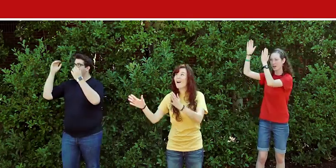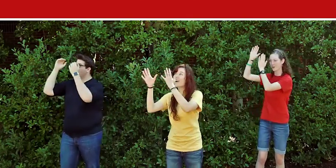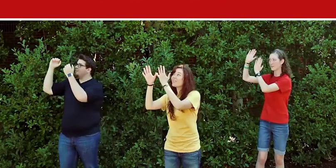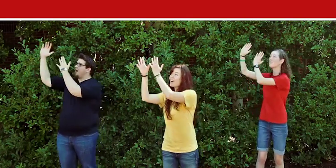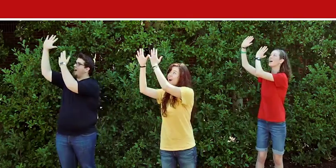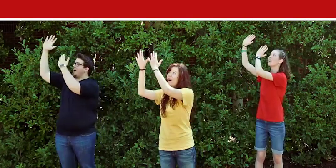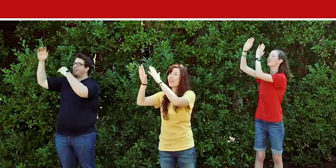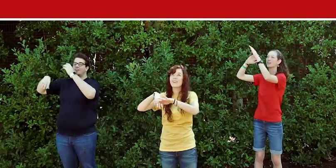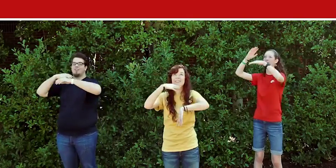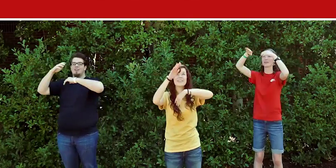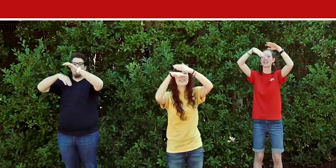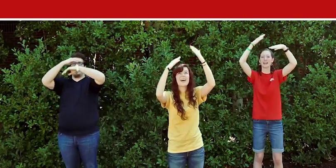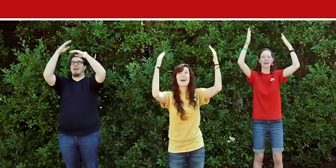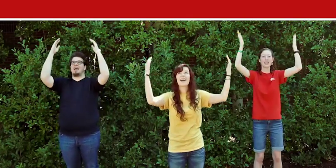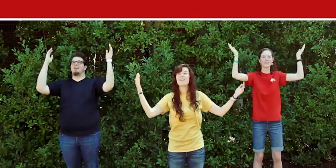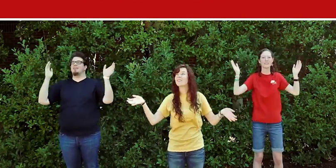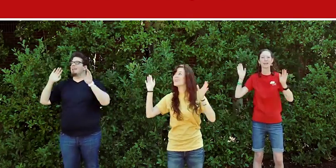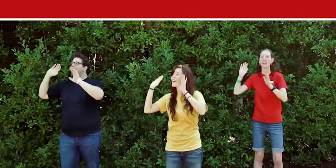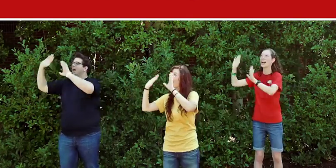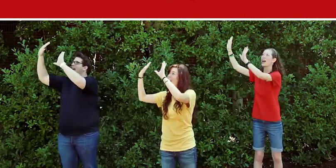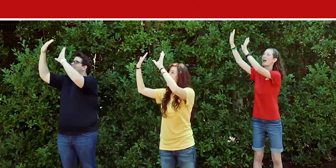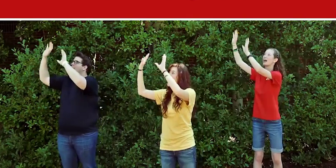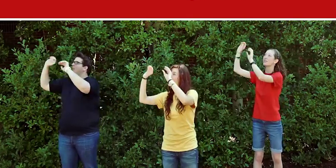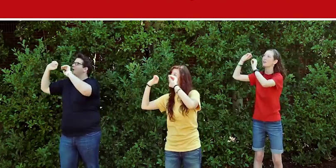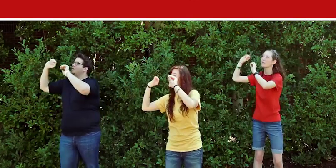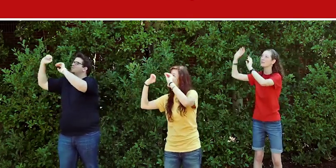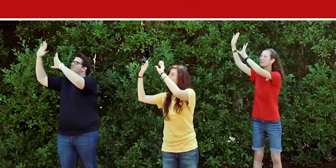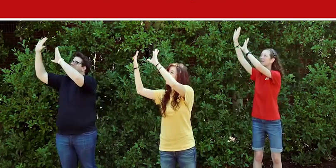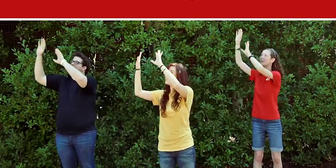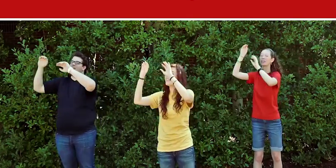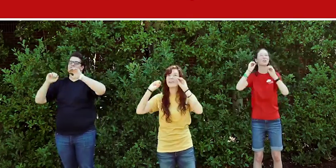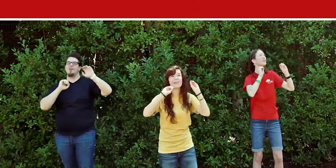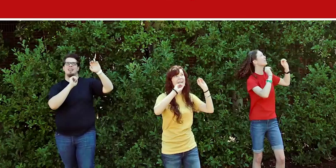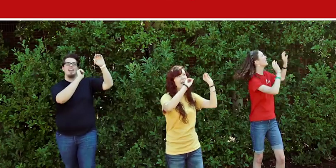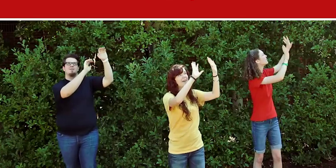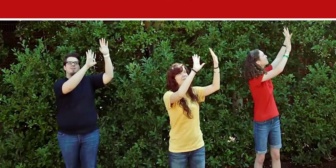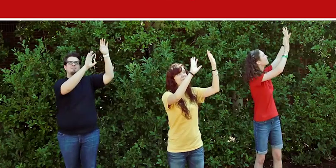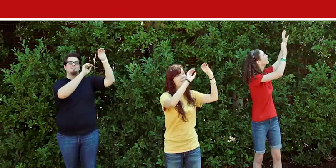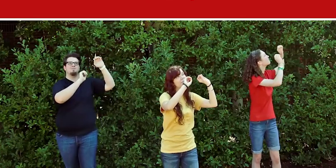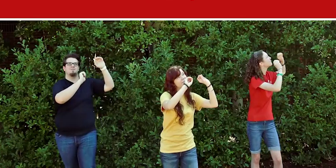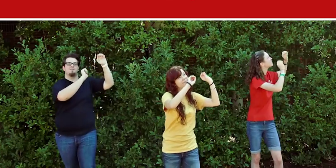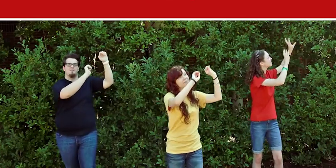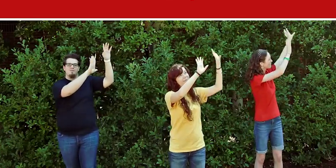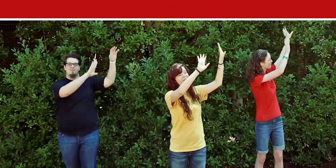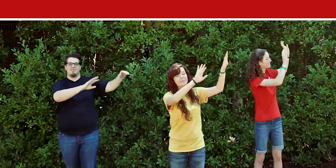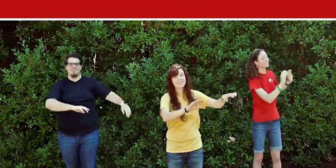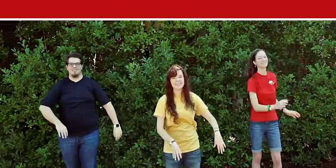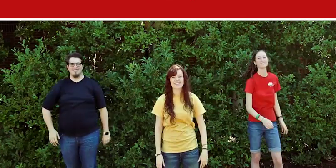Our Father in heaven, hallowed be your name.